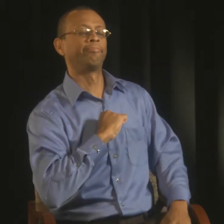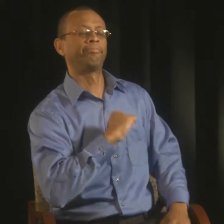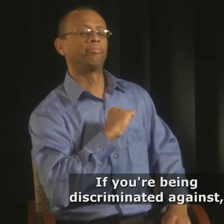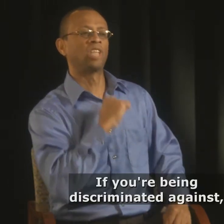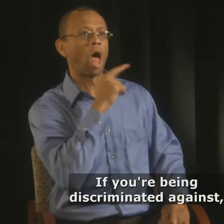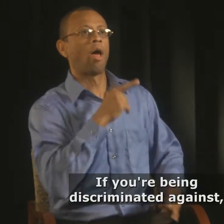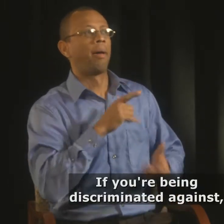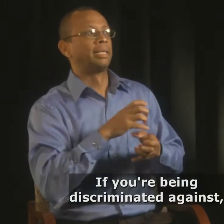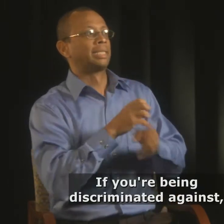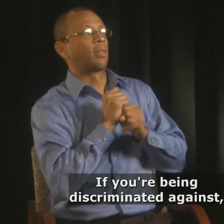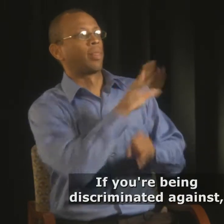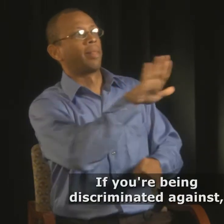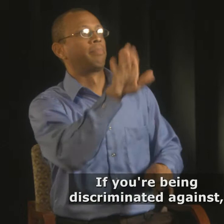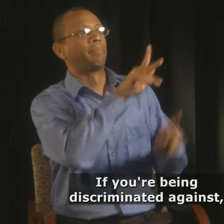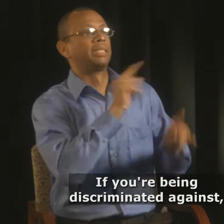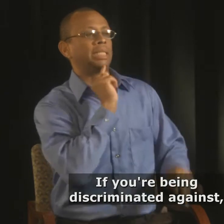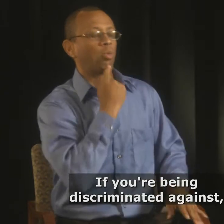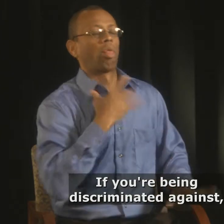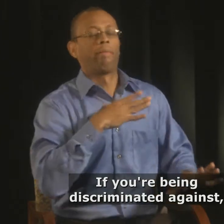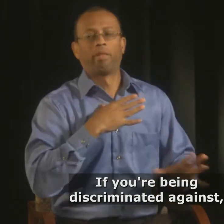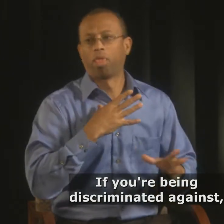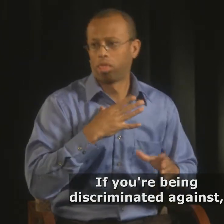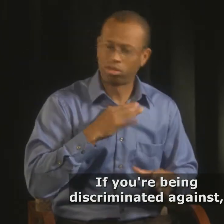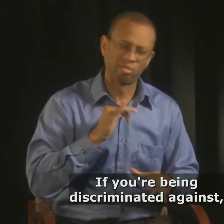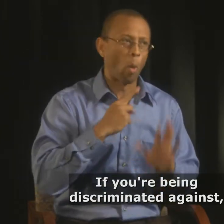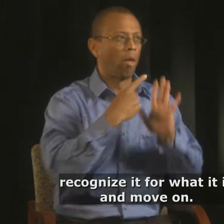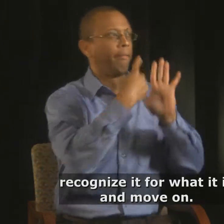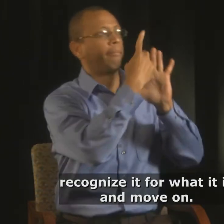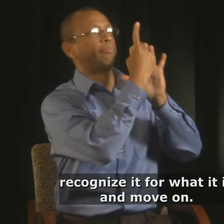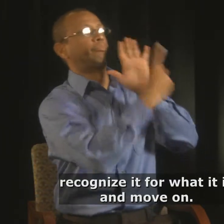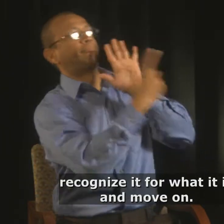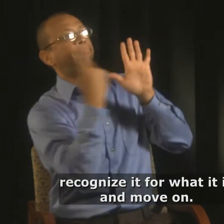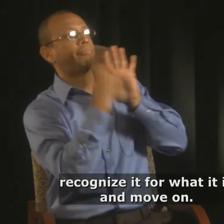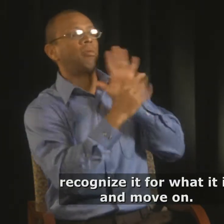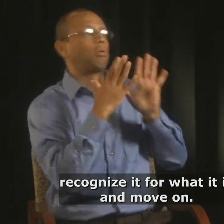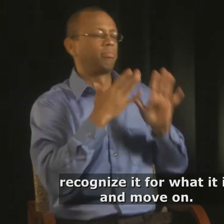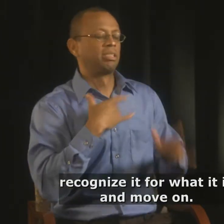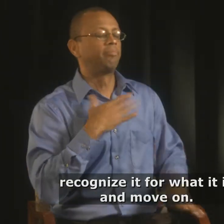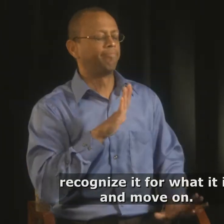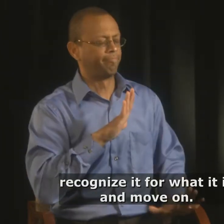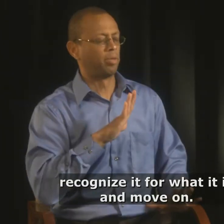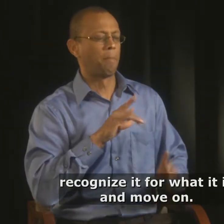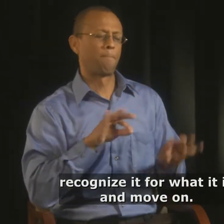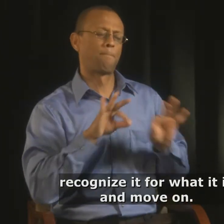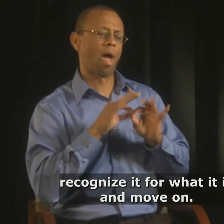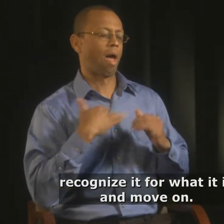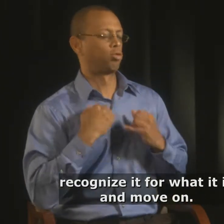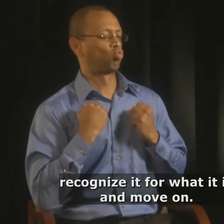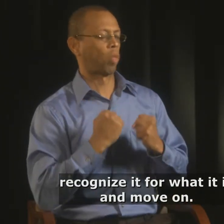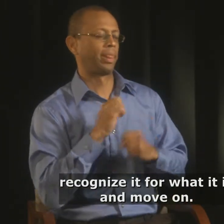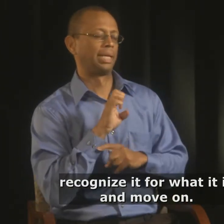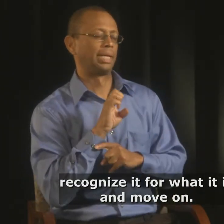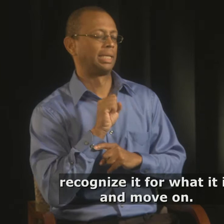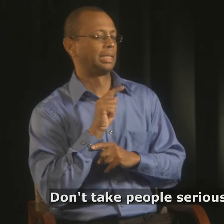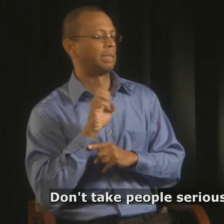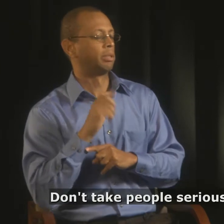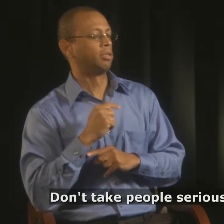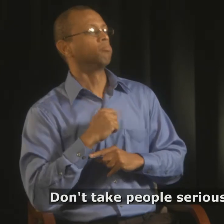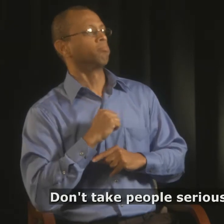If you're being discriminated against, recognize it for what it is and move on. Don't take people